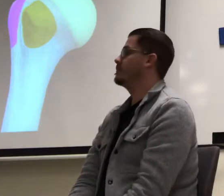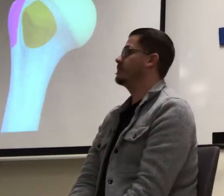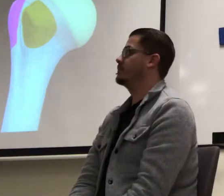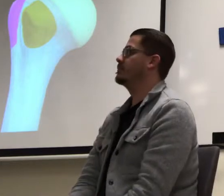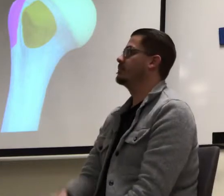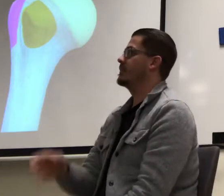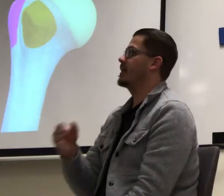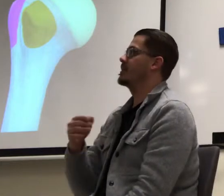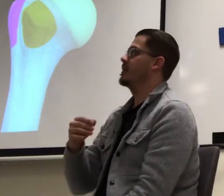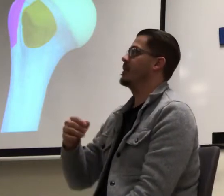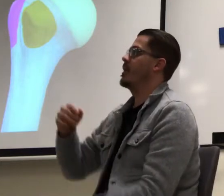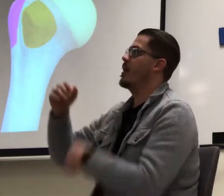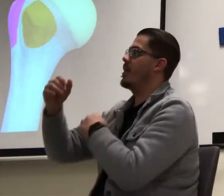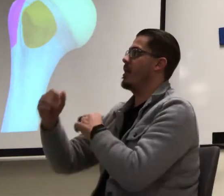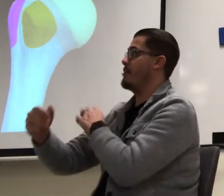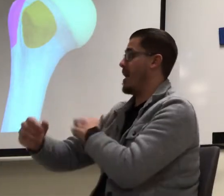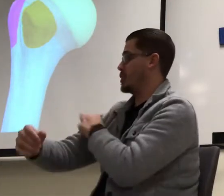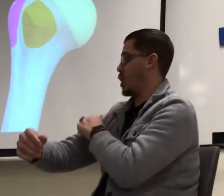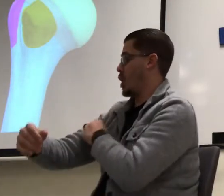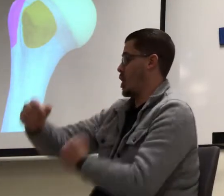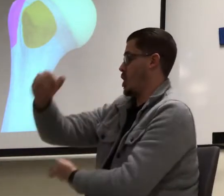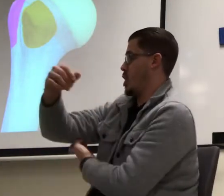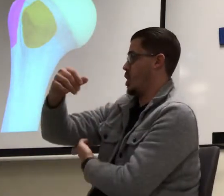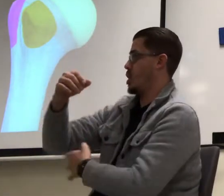muscles attach here.